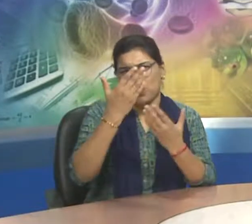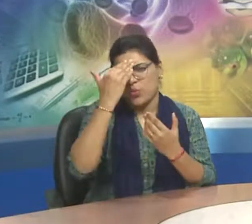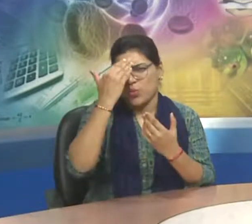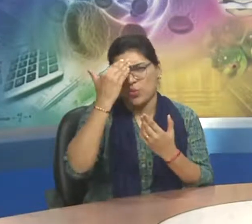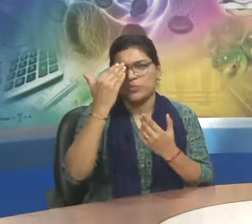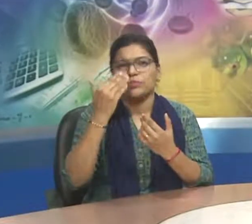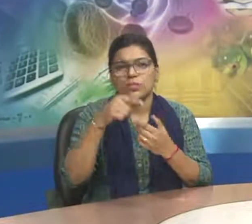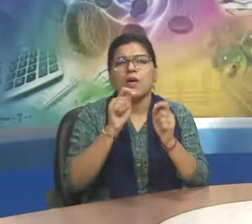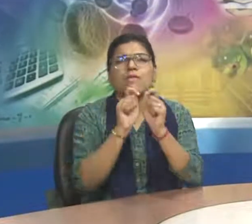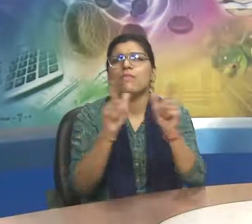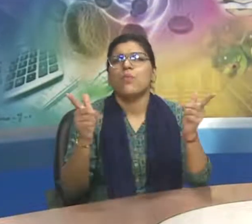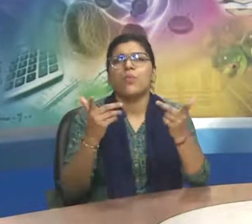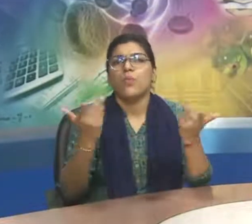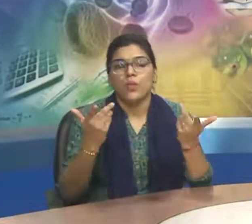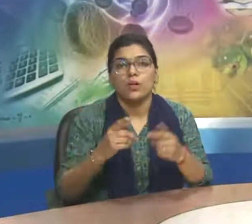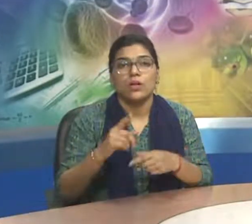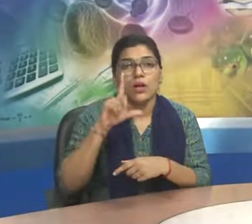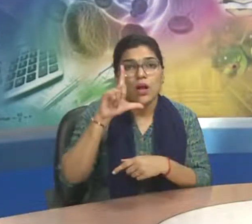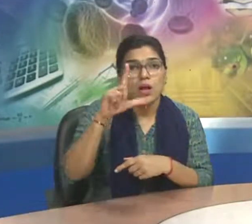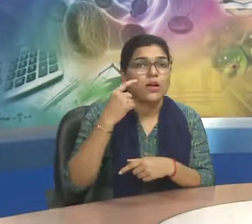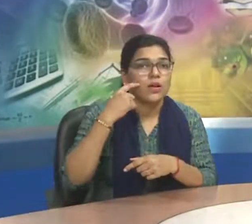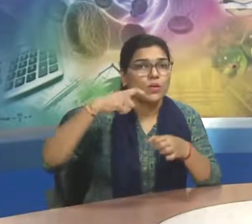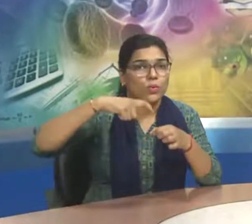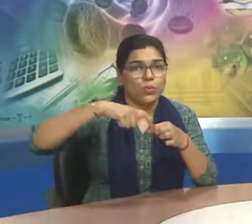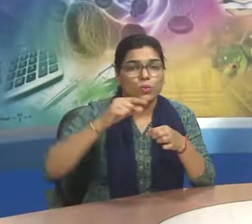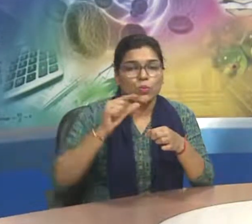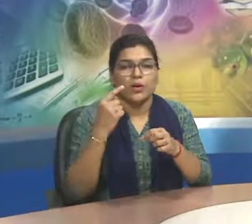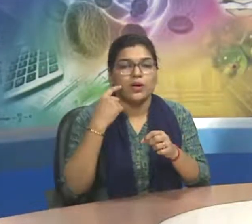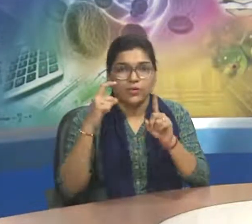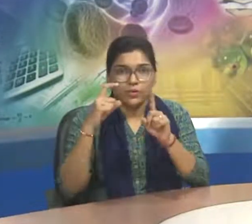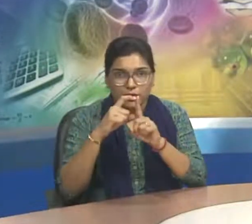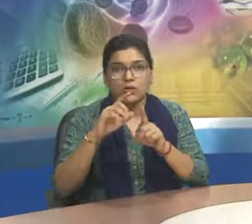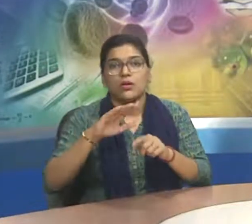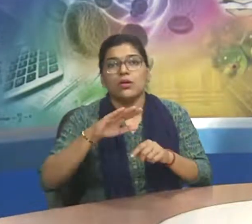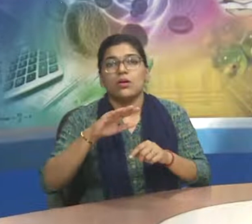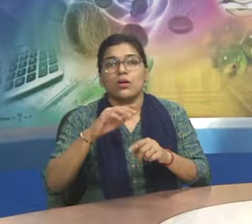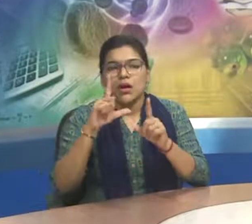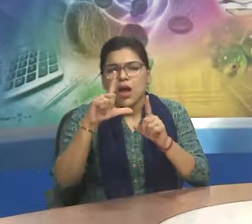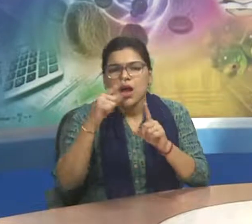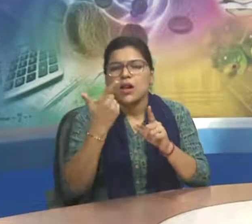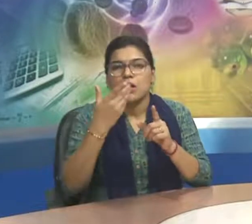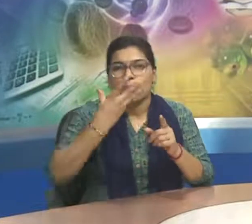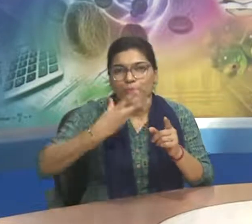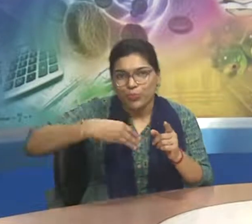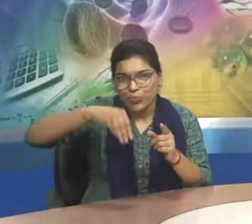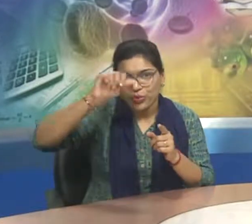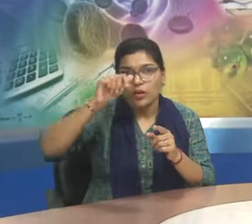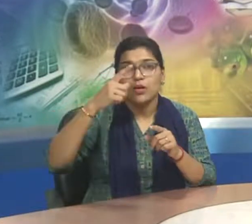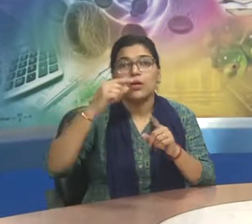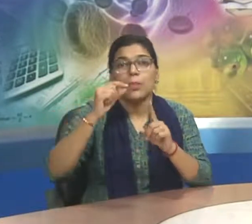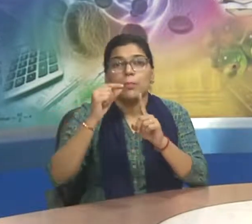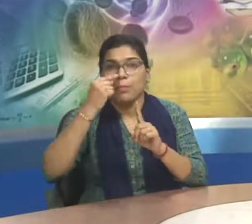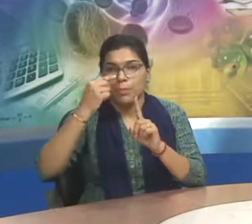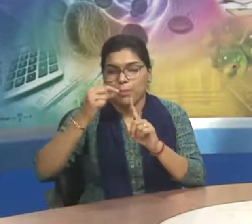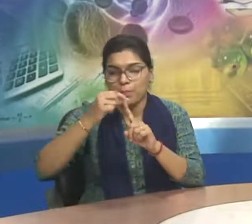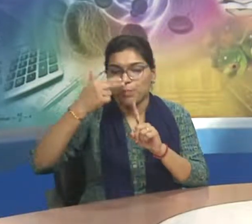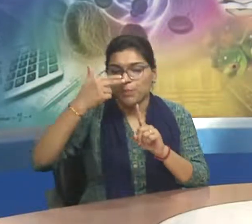we all must have seen in our home. It is liquid petroleum